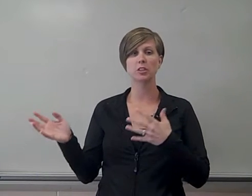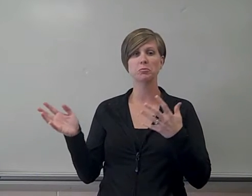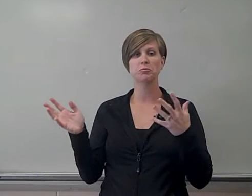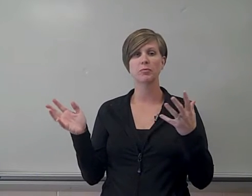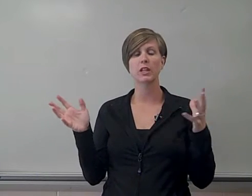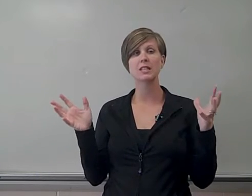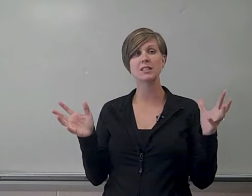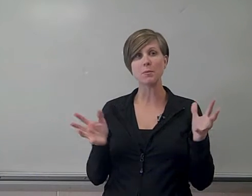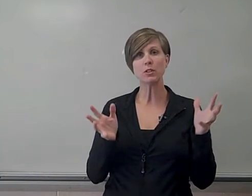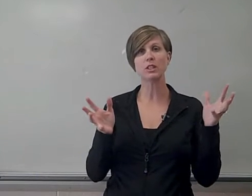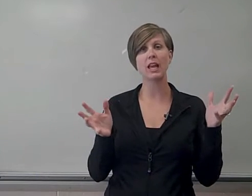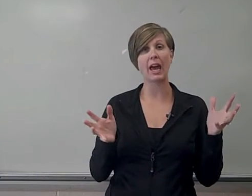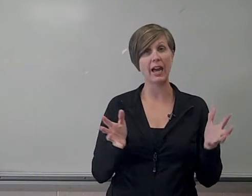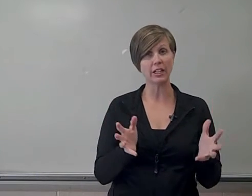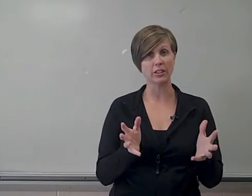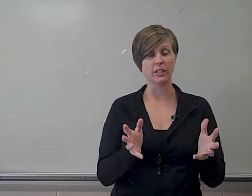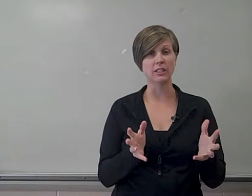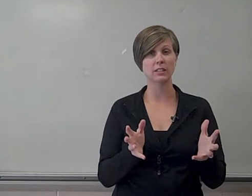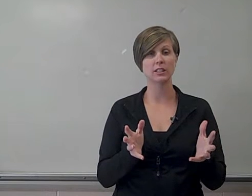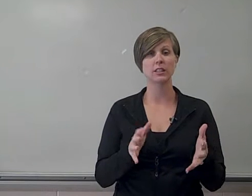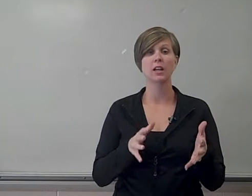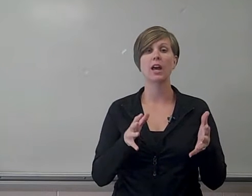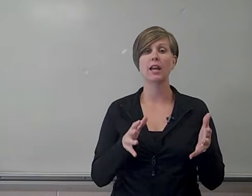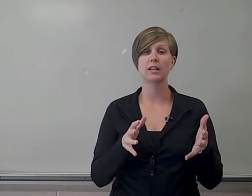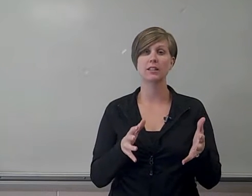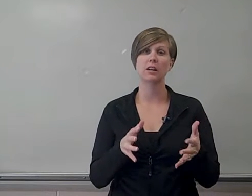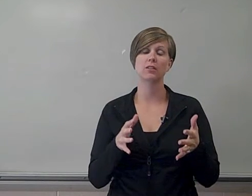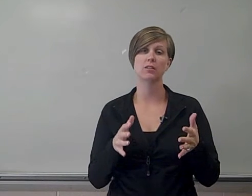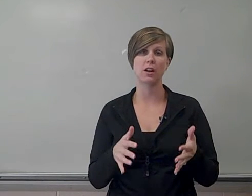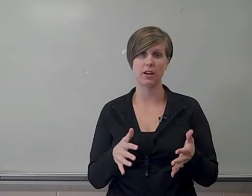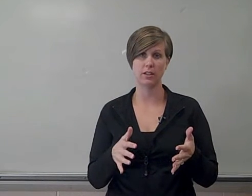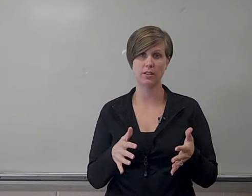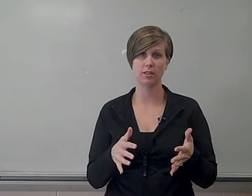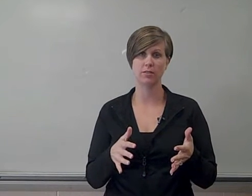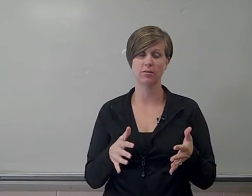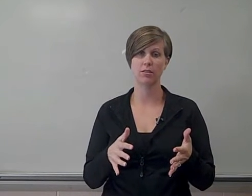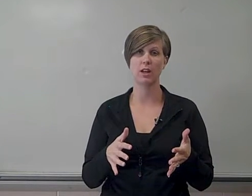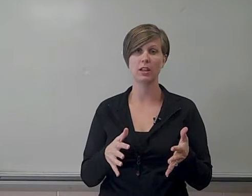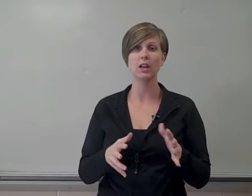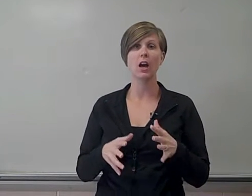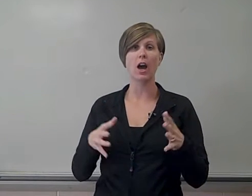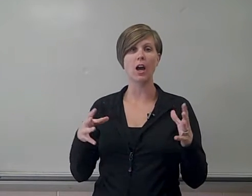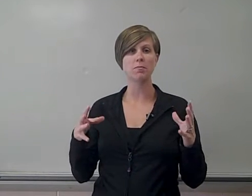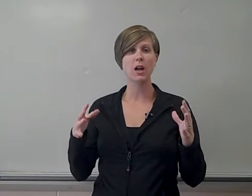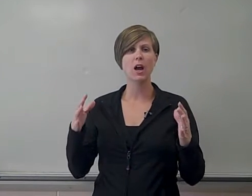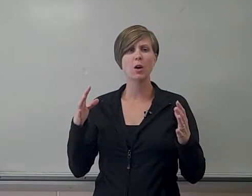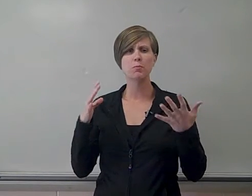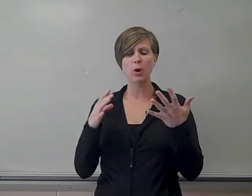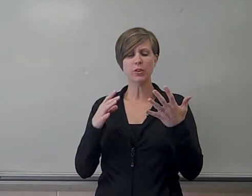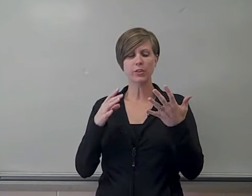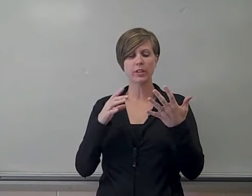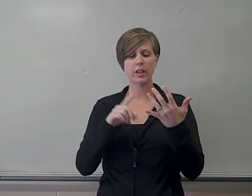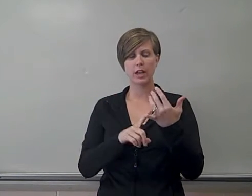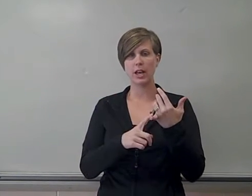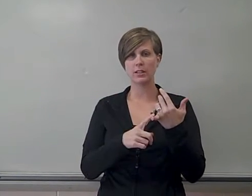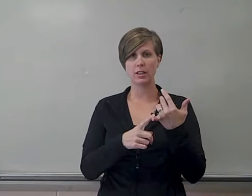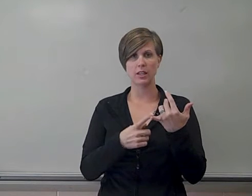the conceptually accurate ASL signs. Okay? Both SE,